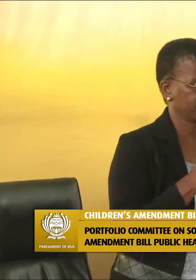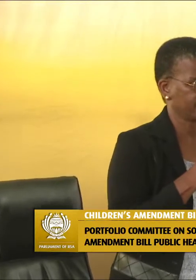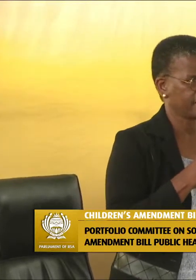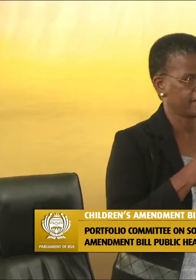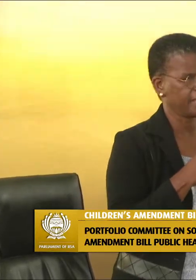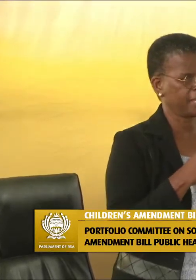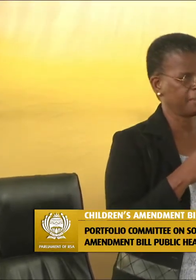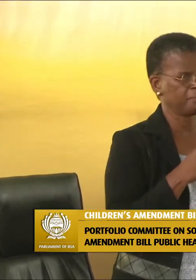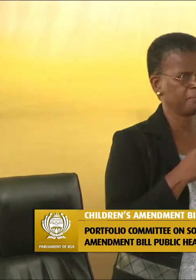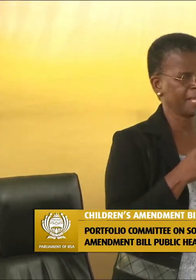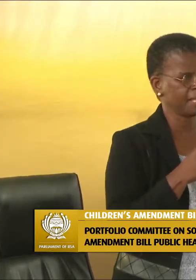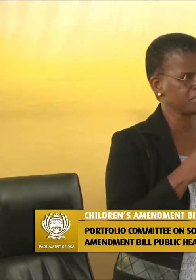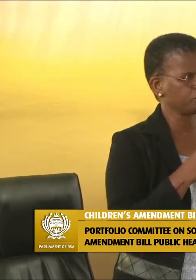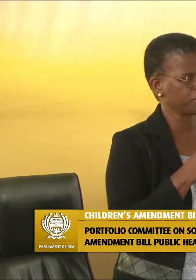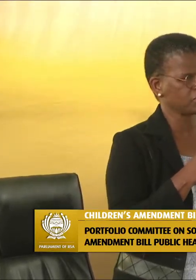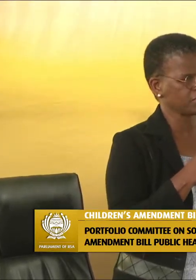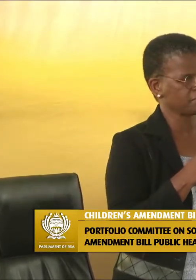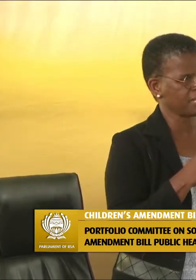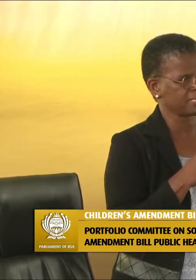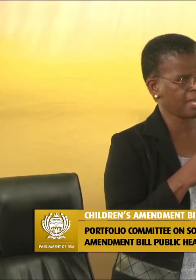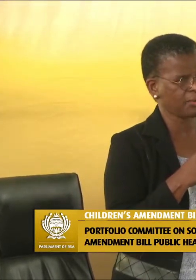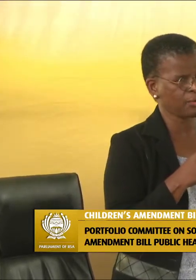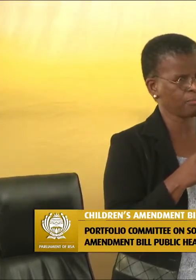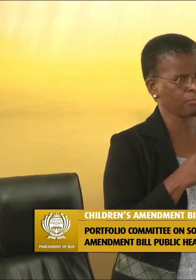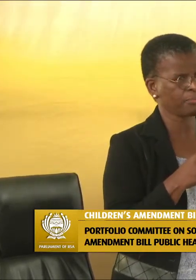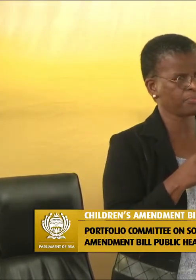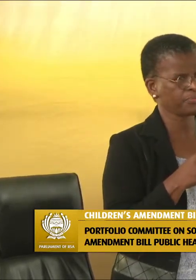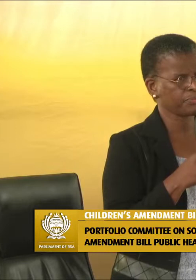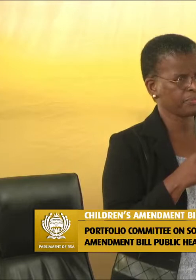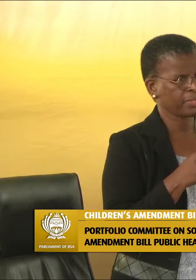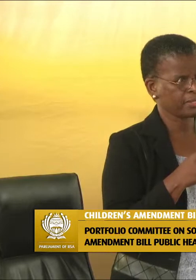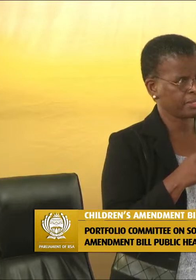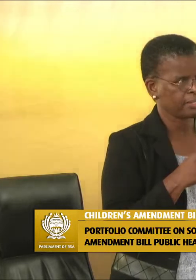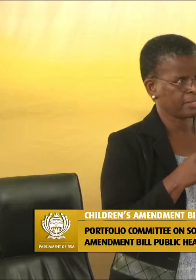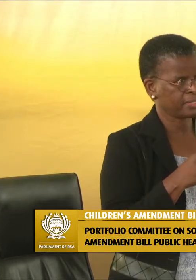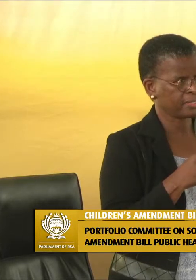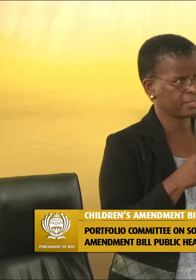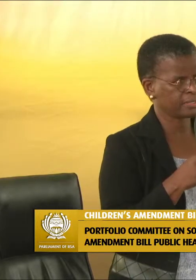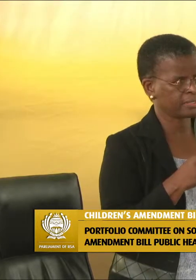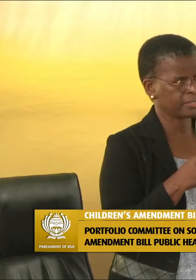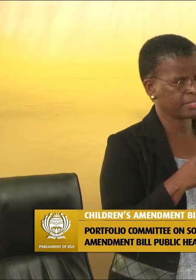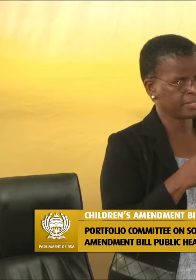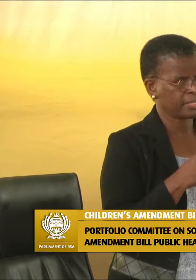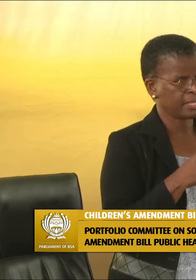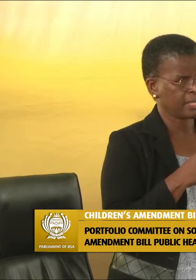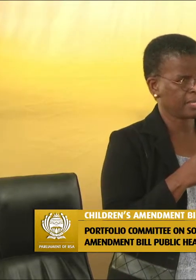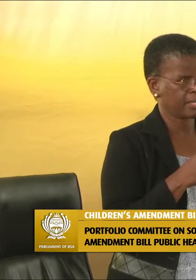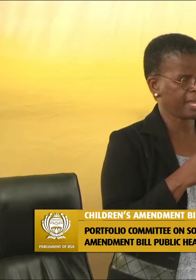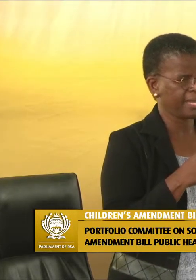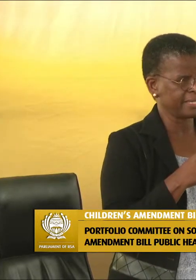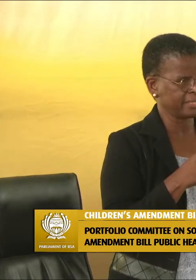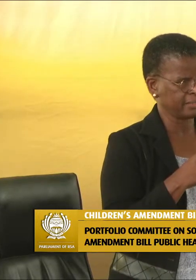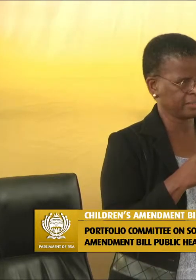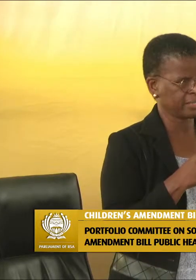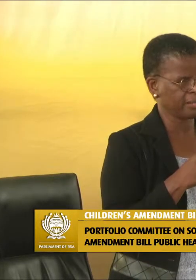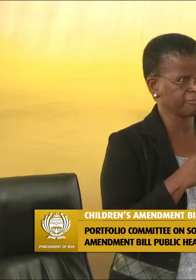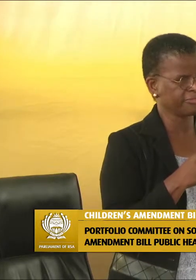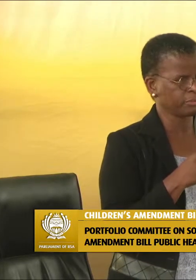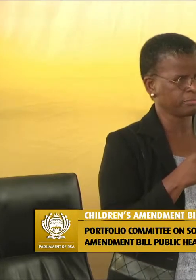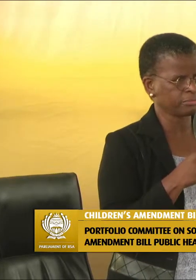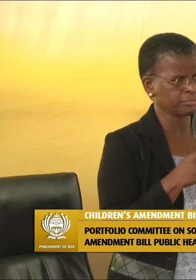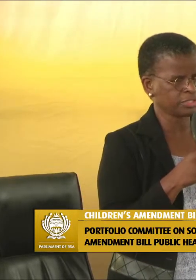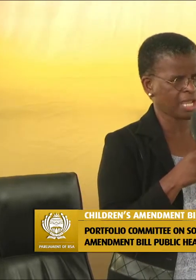Nginibingelele nonke. My name is Bridget Masango. Igama lami ngiwu-Bridget Masango, I